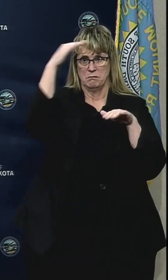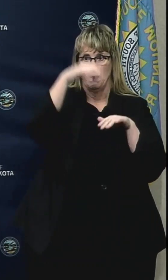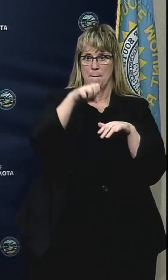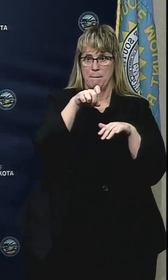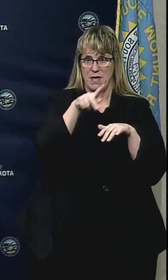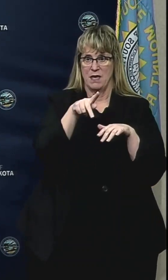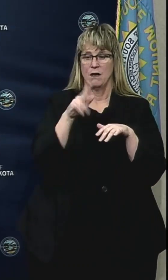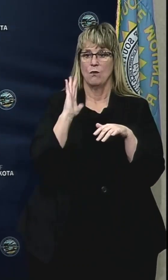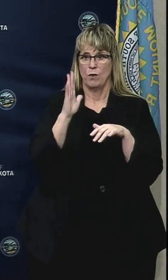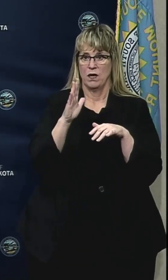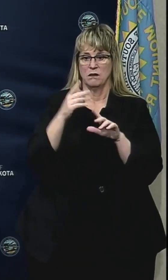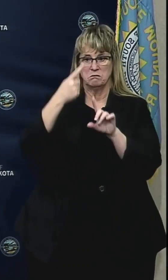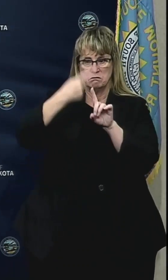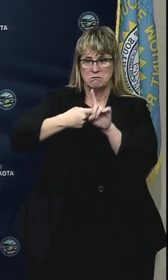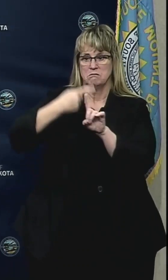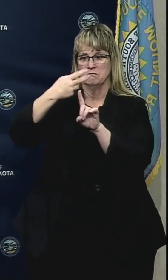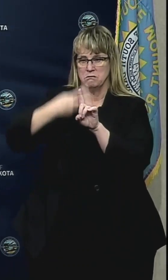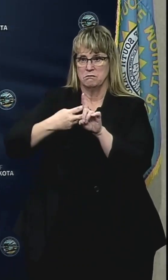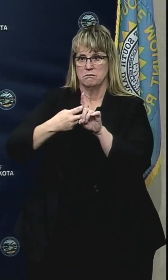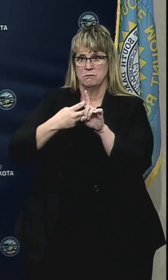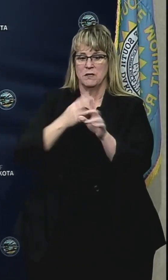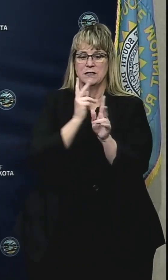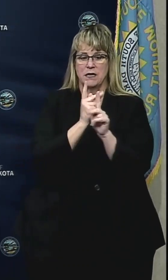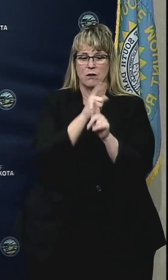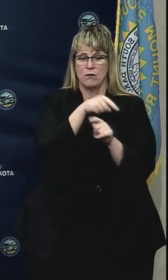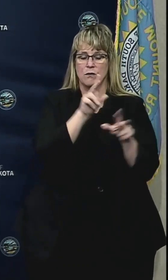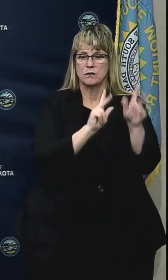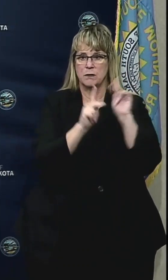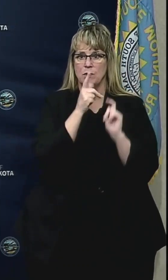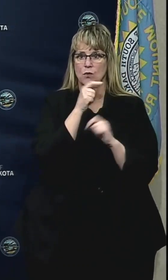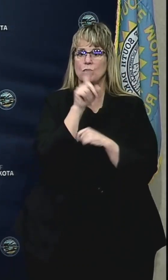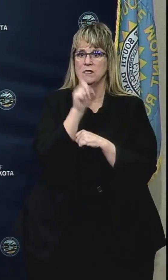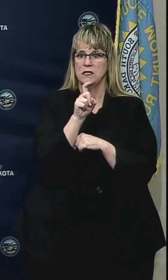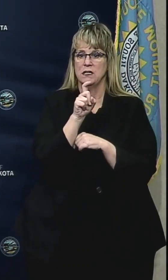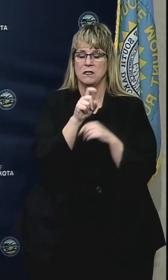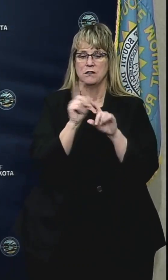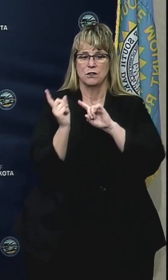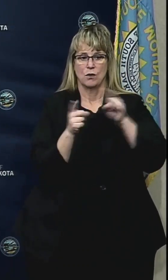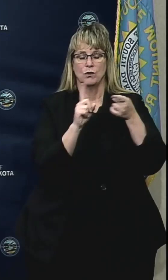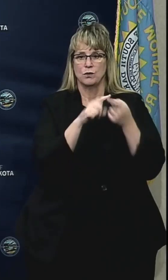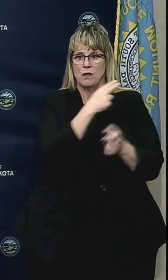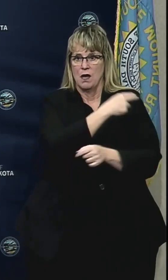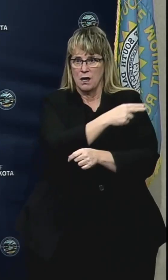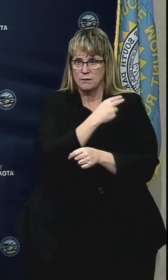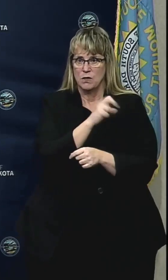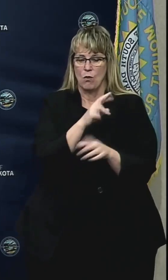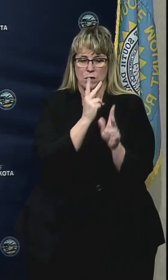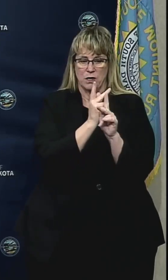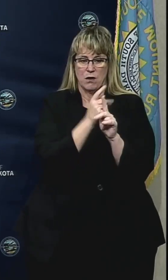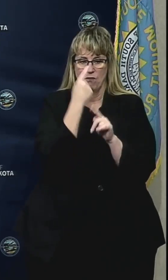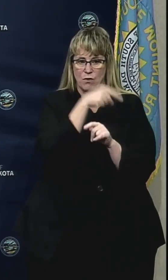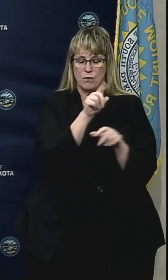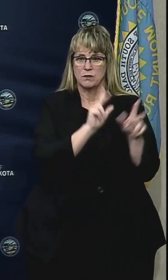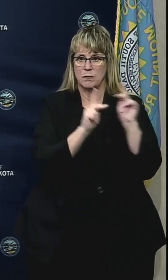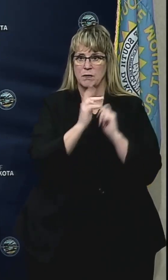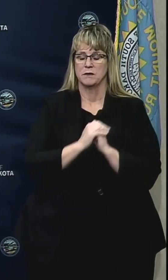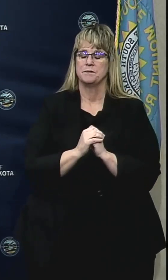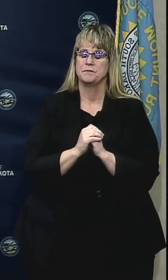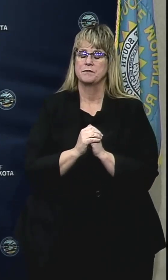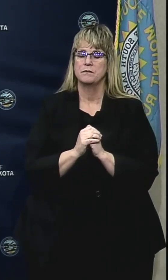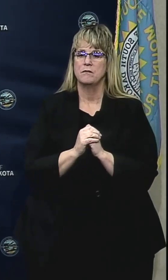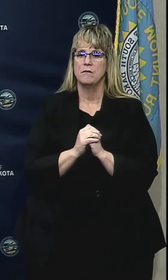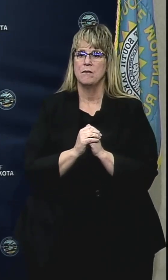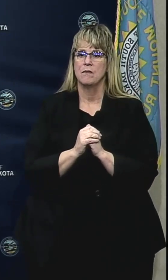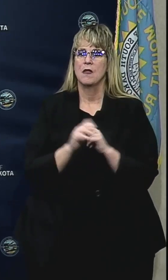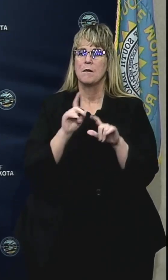weeks, and we will be prepared and ready and take care of those individuals that will need hospitalization or continued care from there. I want to talk a little